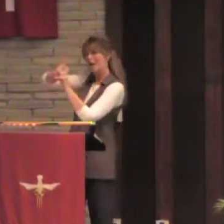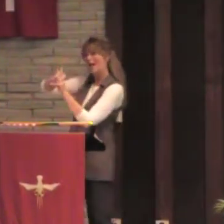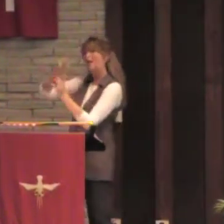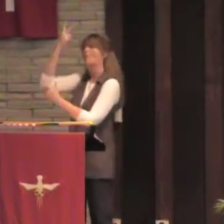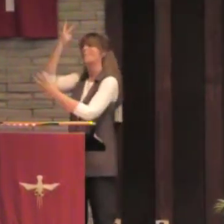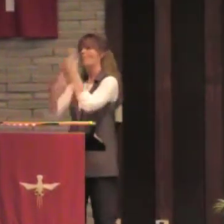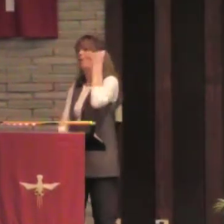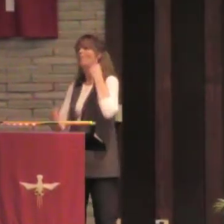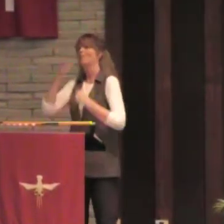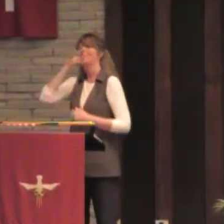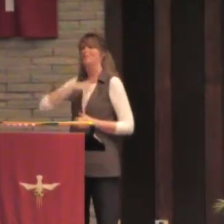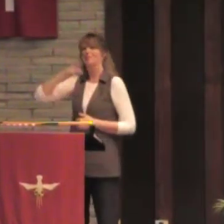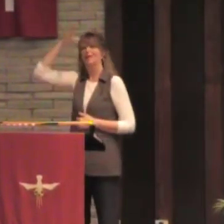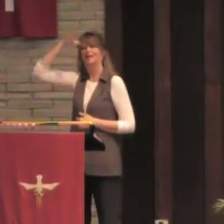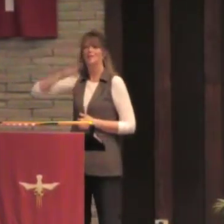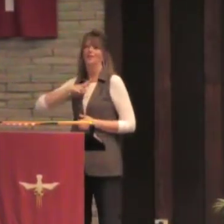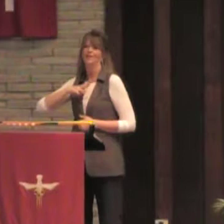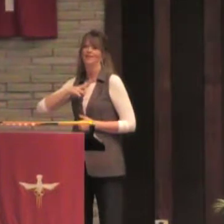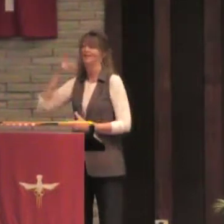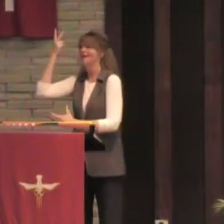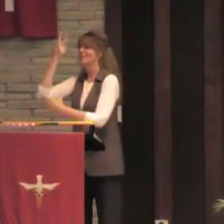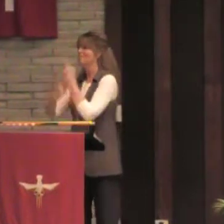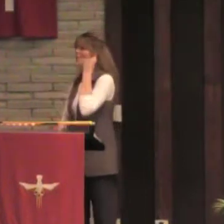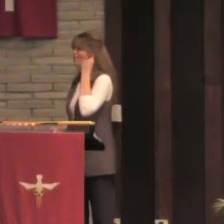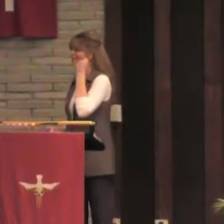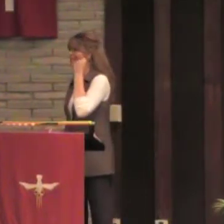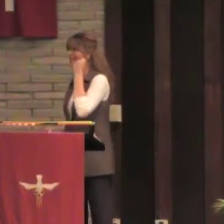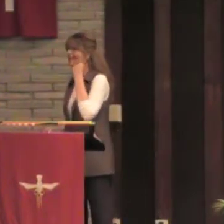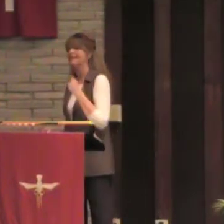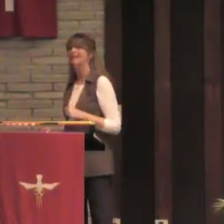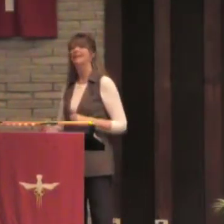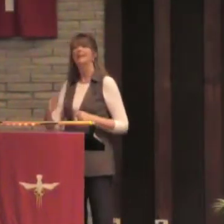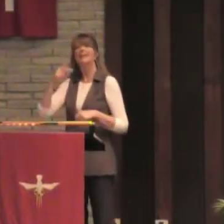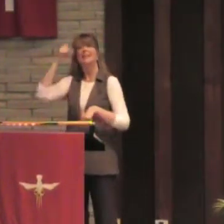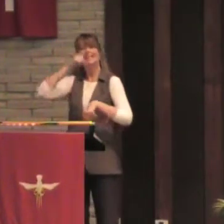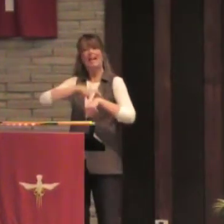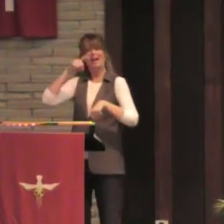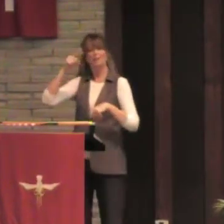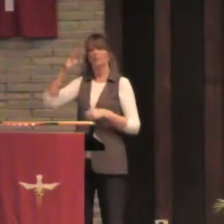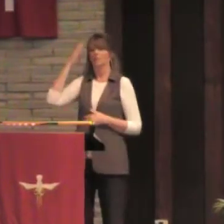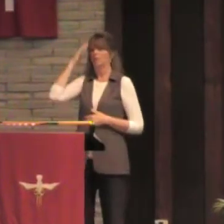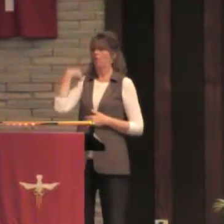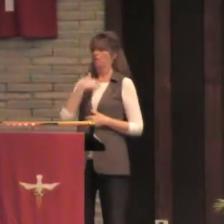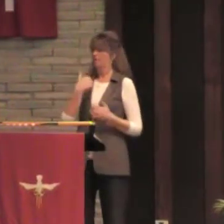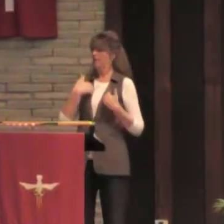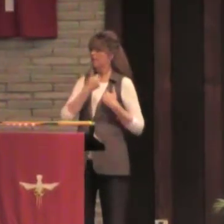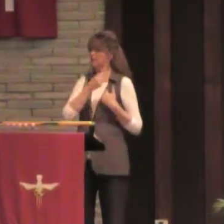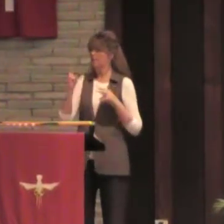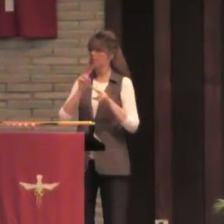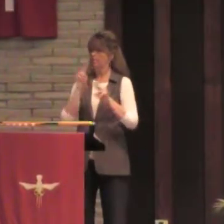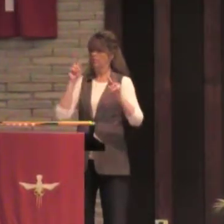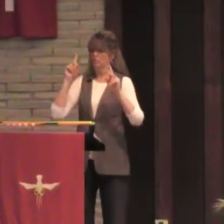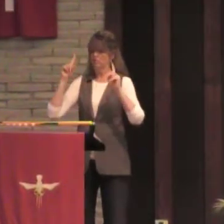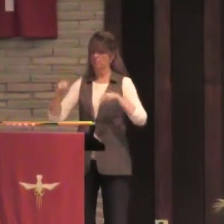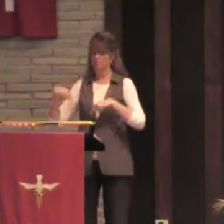today, I wrote a sermon that would apply to both mothers and fathers, both men and women. You know, we've